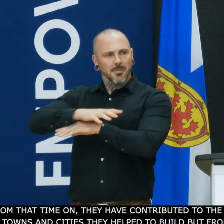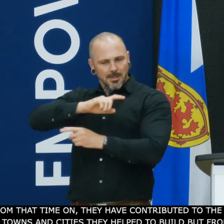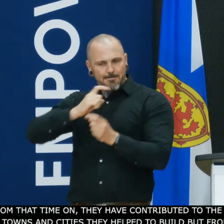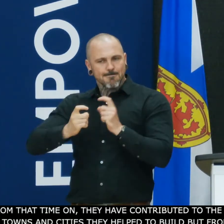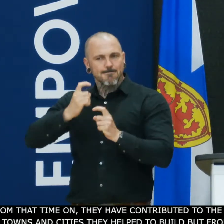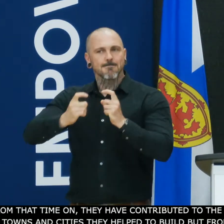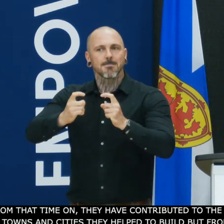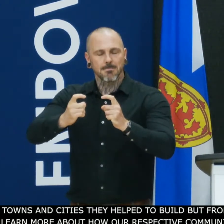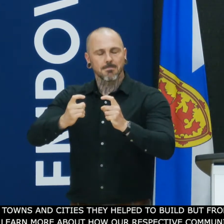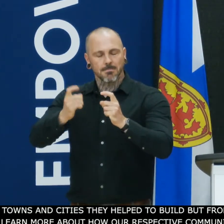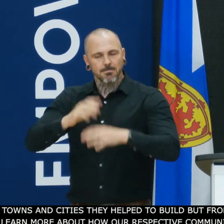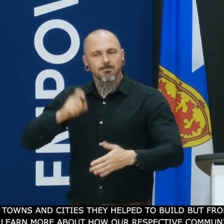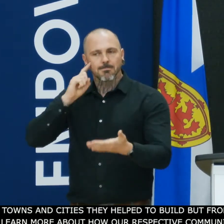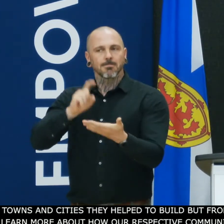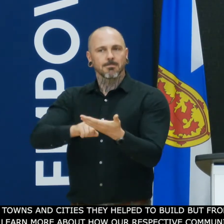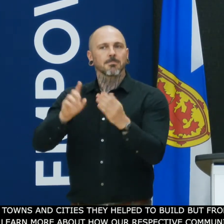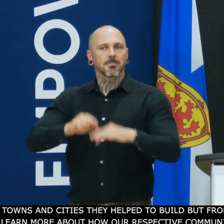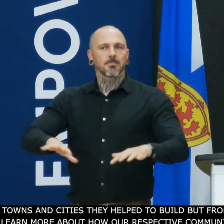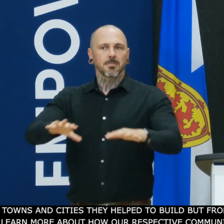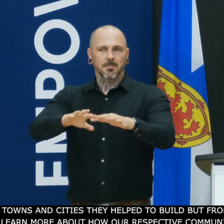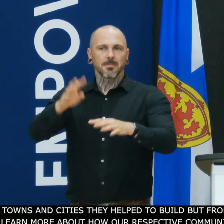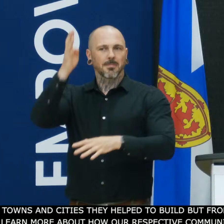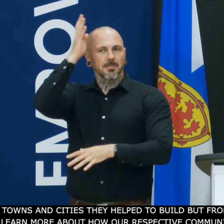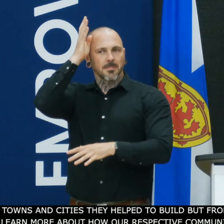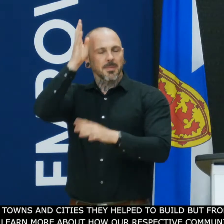African Nova Scotians to Mi'kma'ki. I